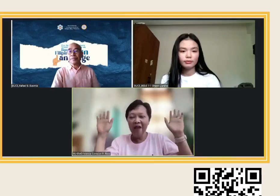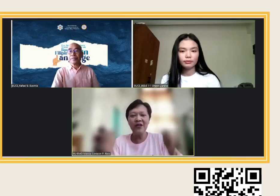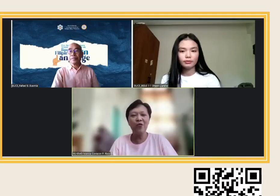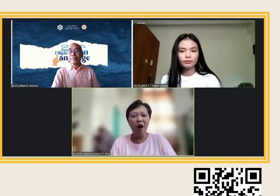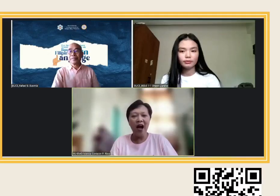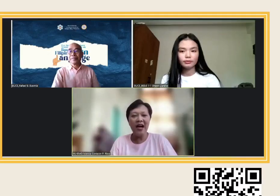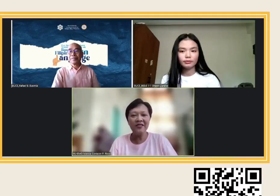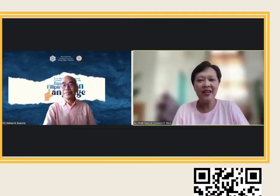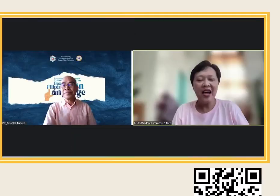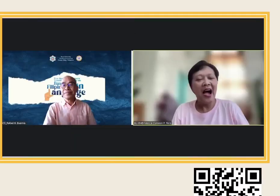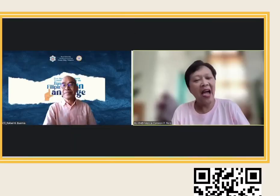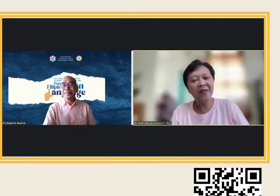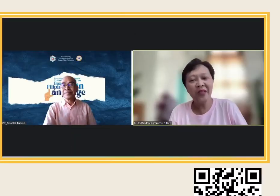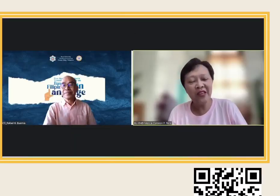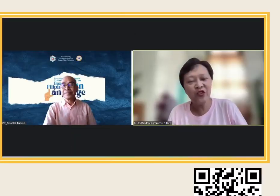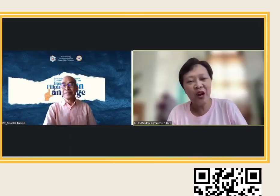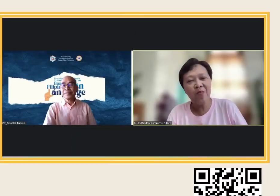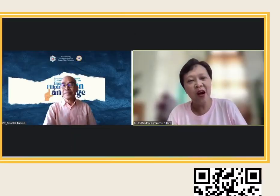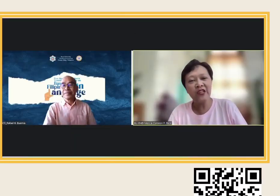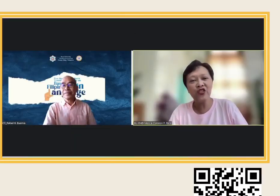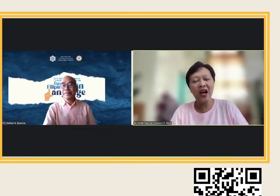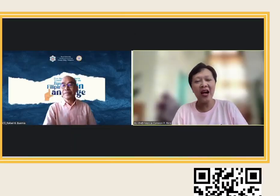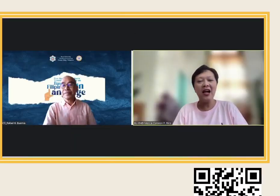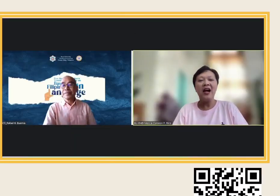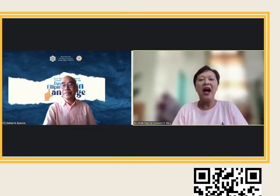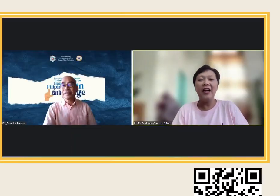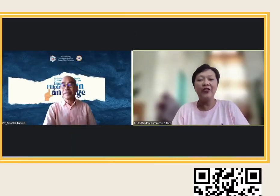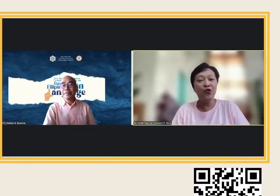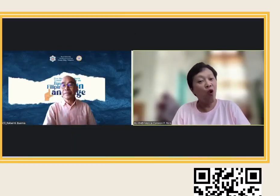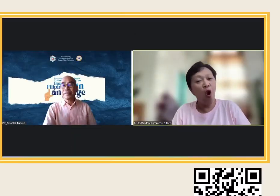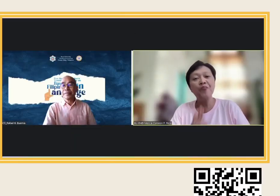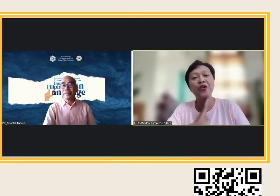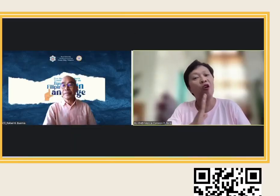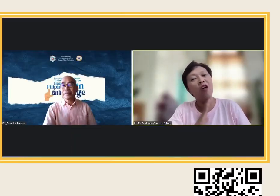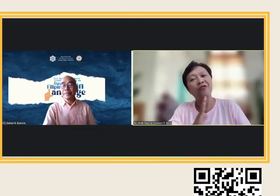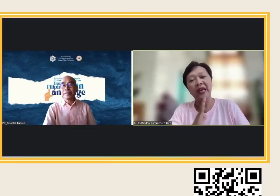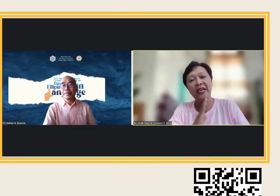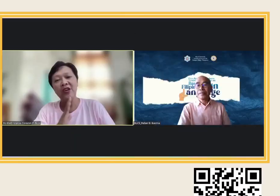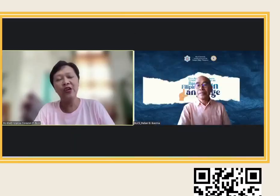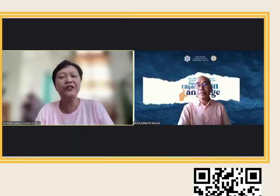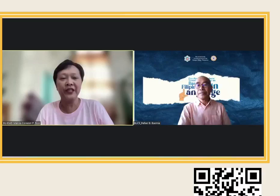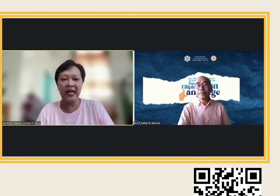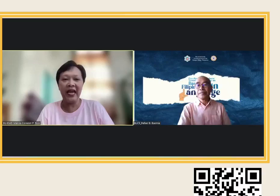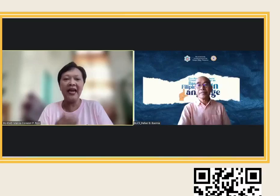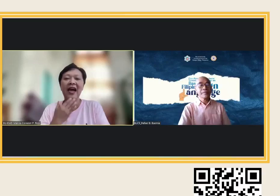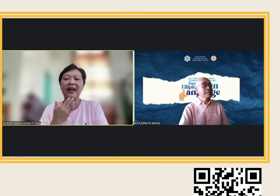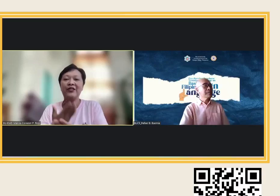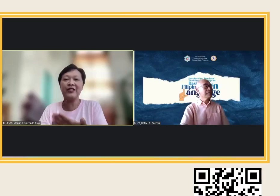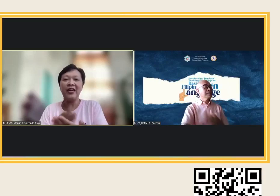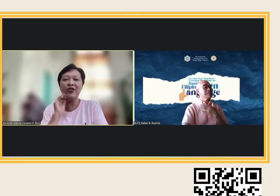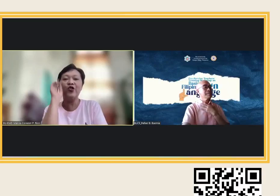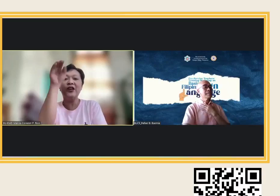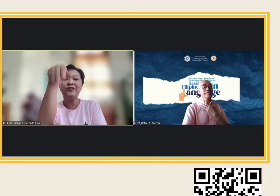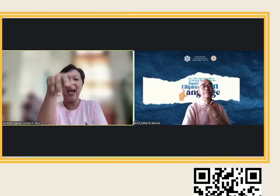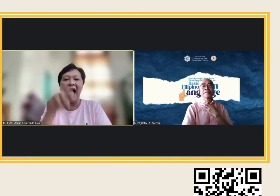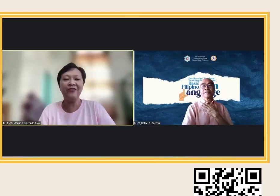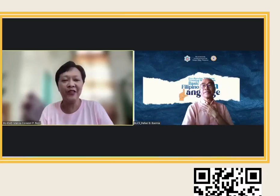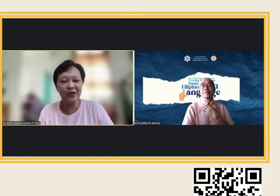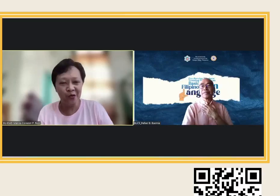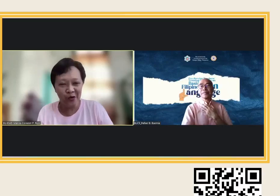Hello, everyone. I'm teacher Marcia. I do hope you're all feeling good today. I say